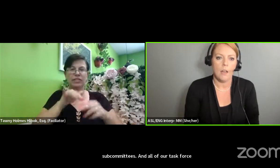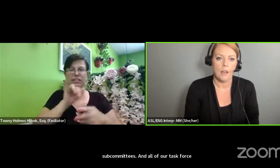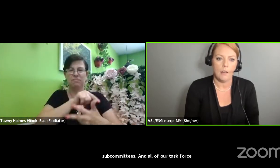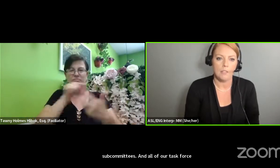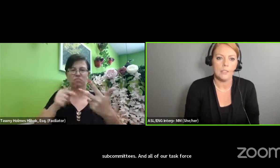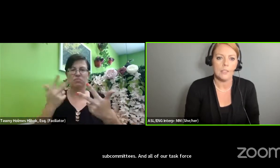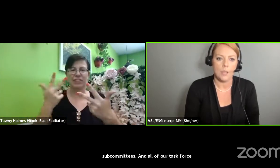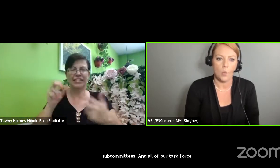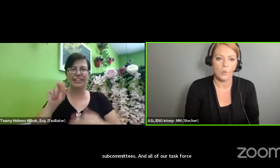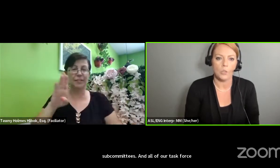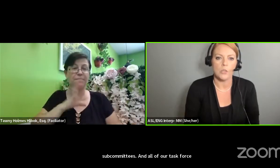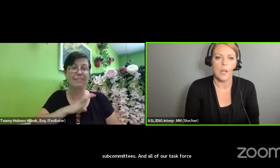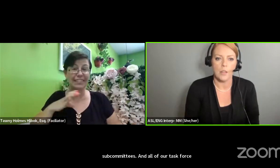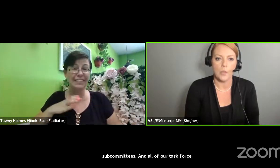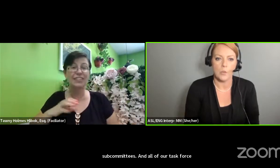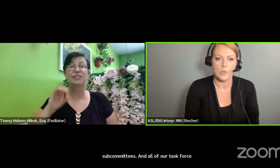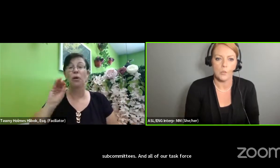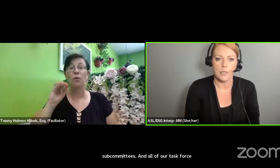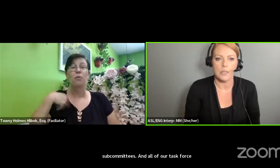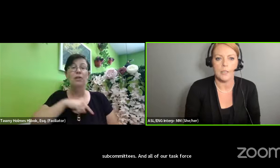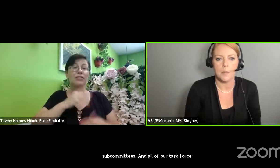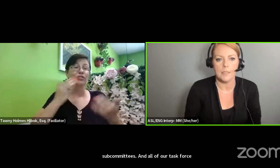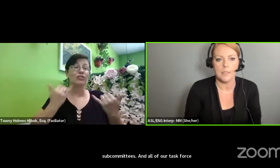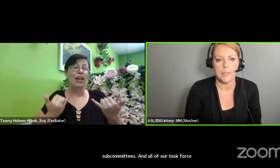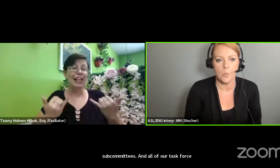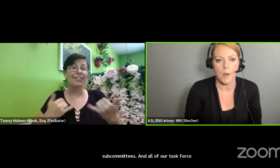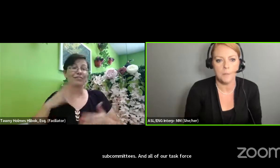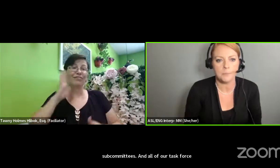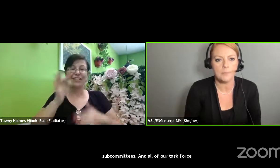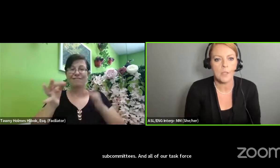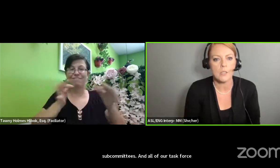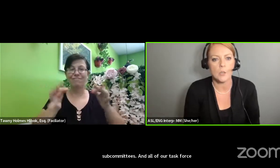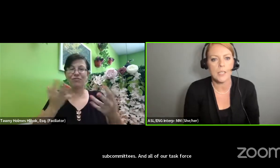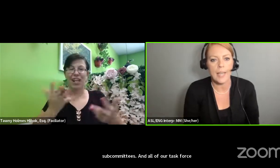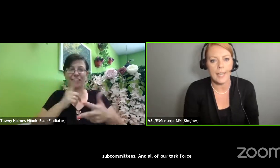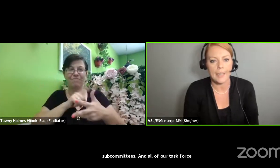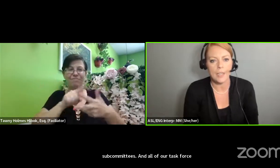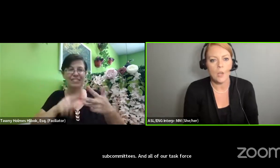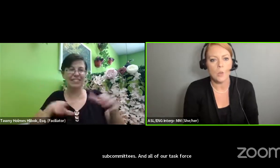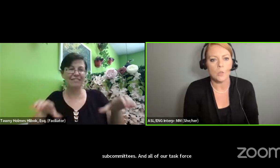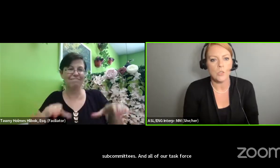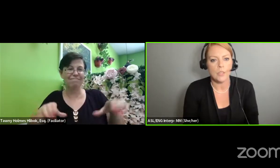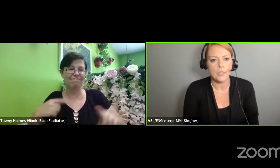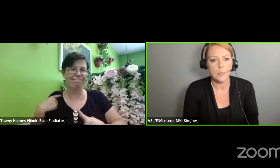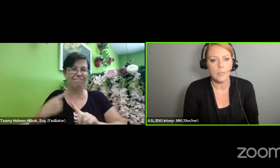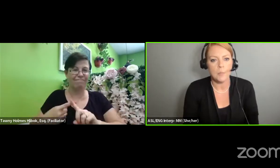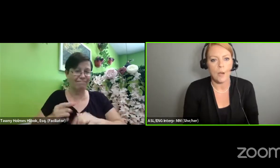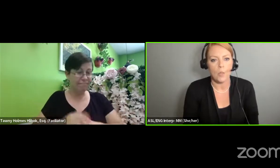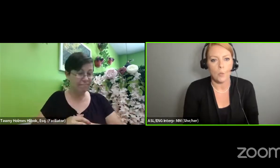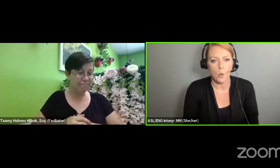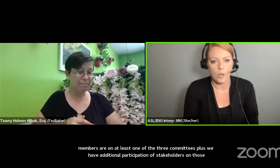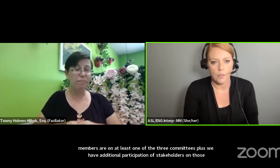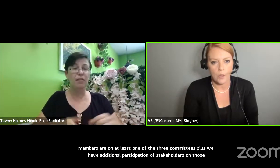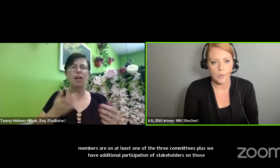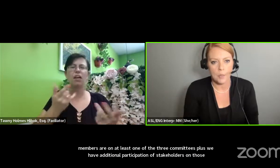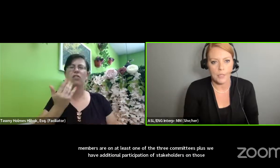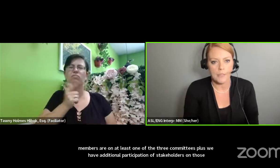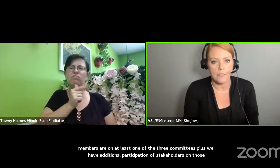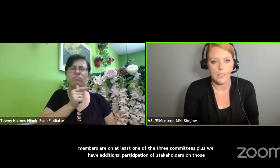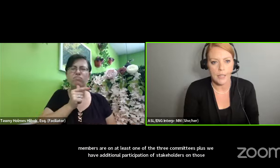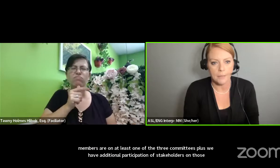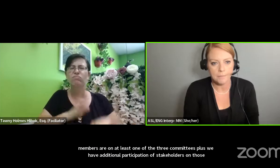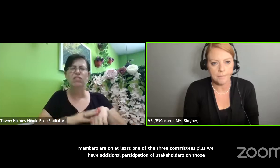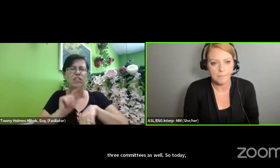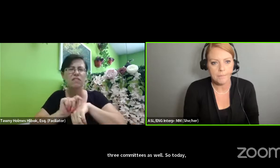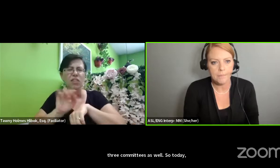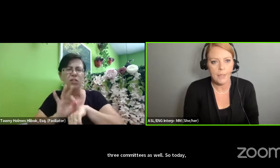participation of stakeholders on those 3 committees as well. So today, we'll talk a little bit about the work that those committees